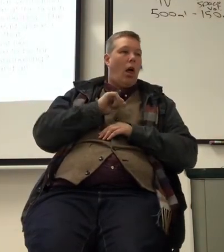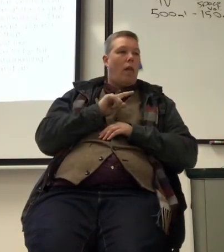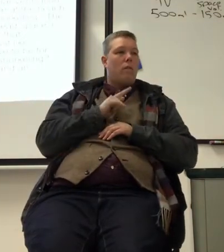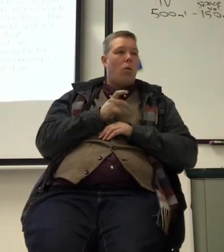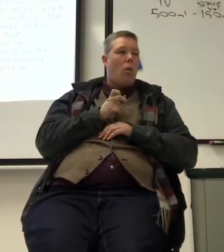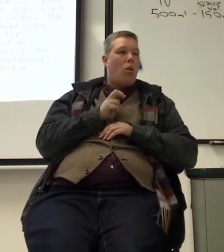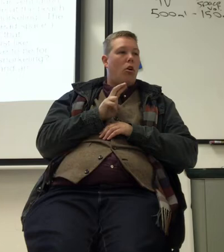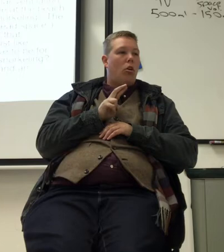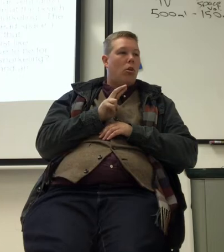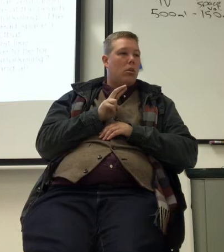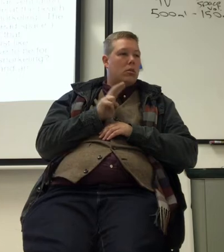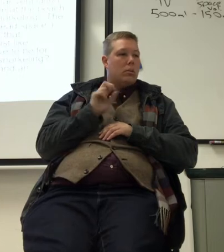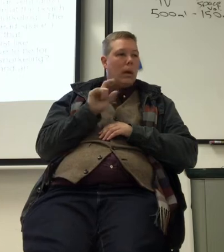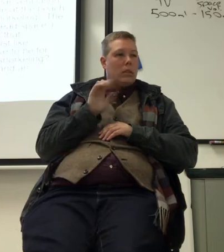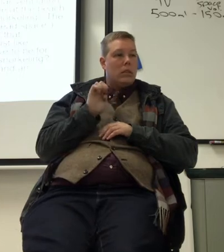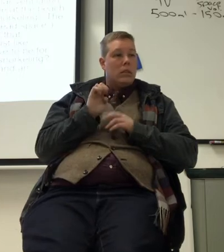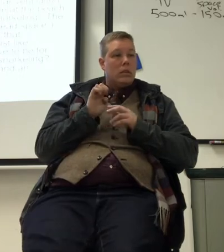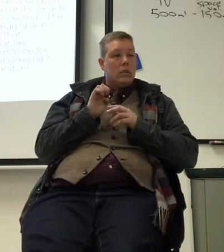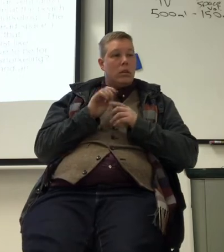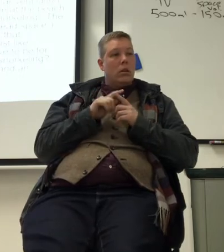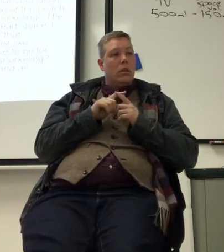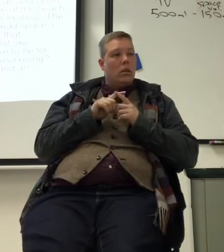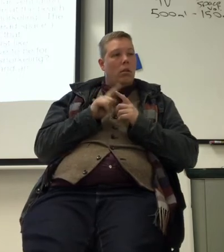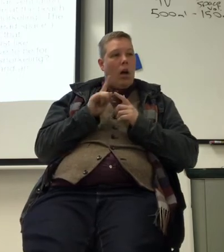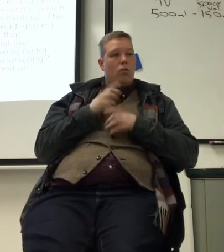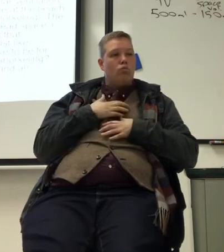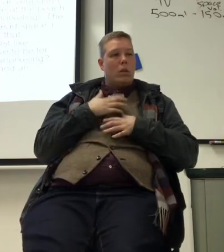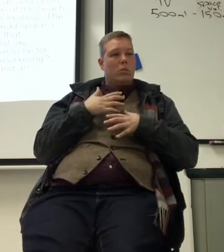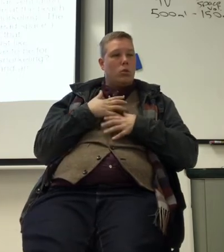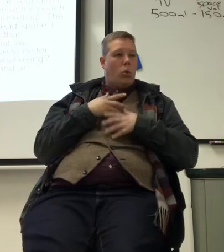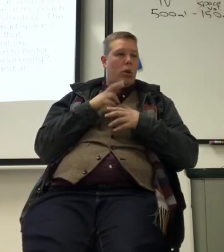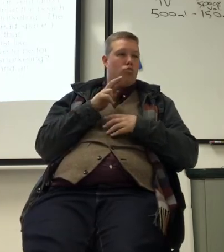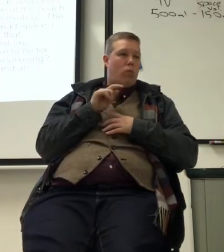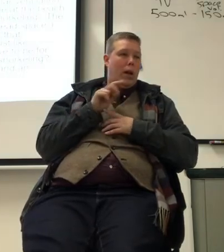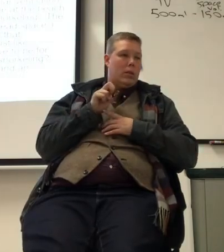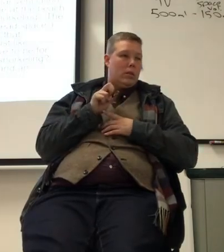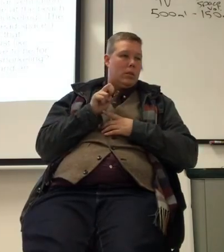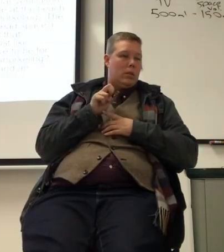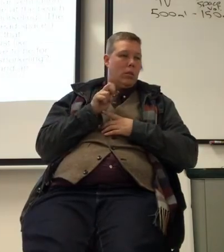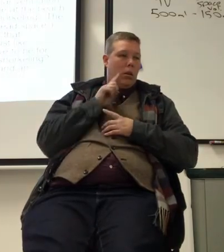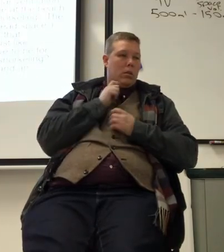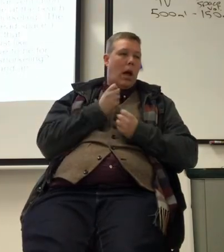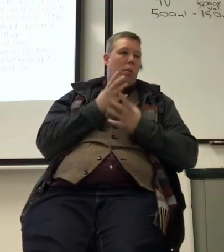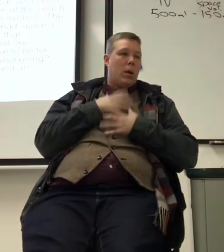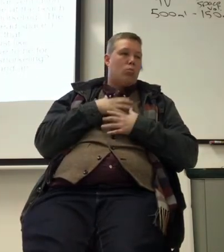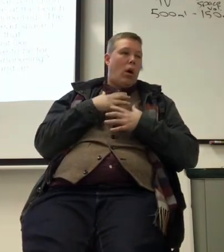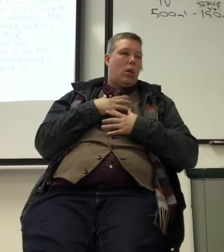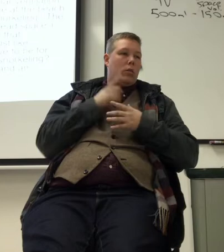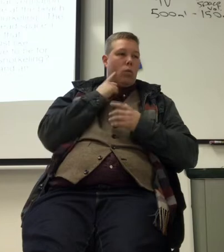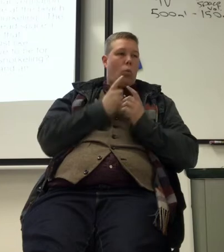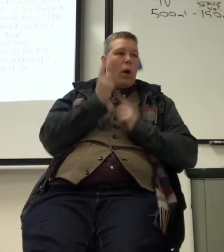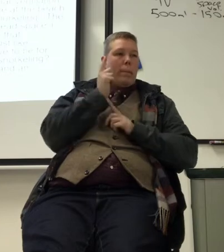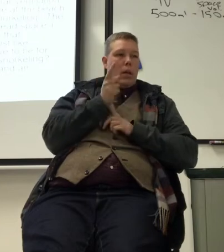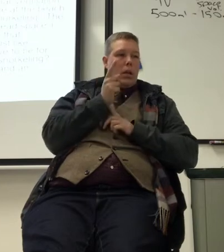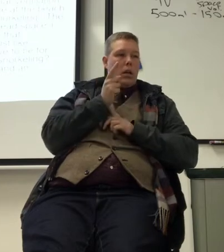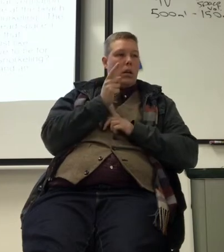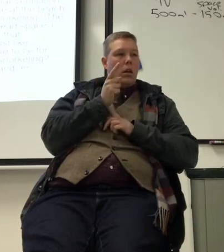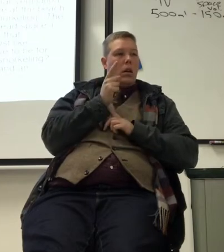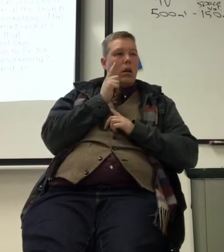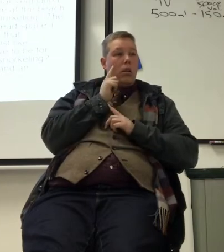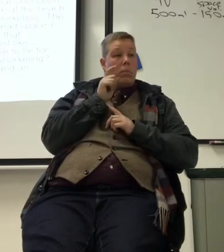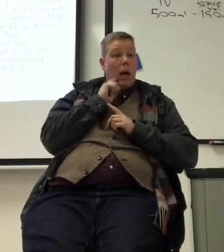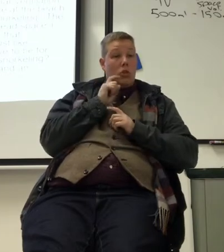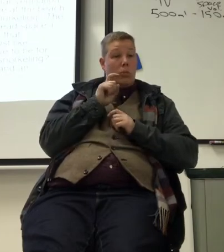is, what's the respiratory rate, that's breaths per minute, what's that got to be to maintain